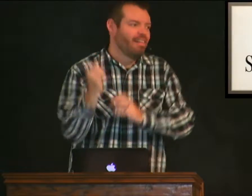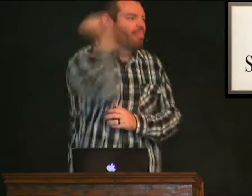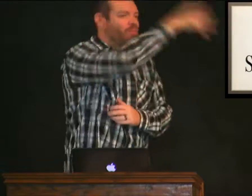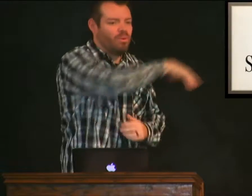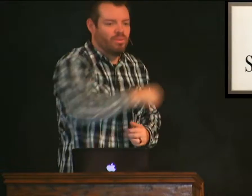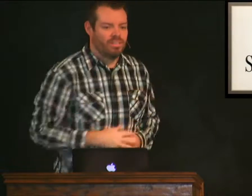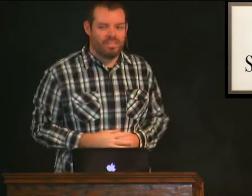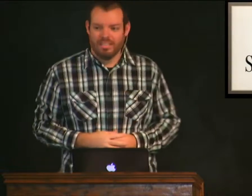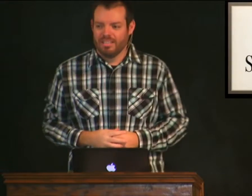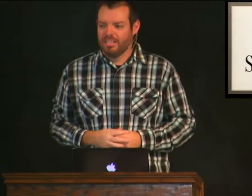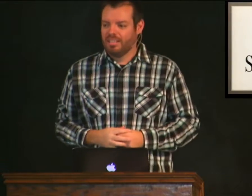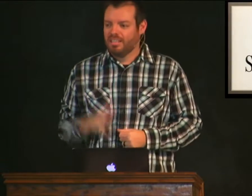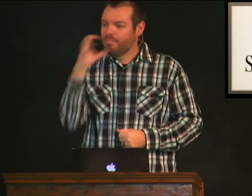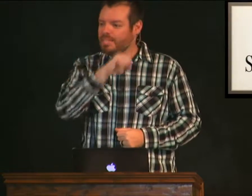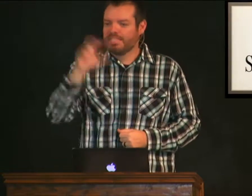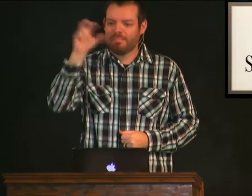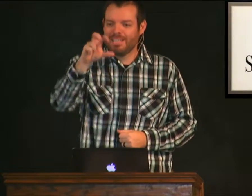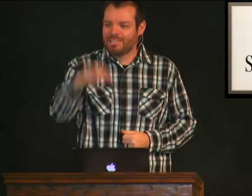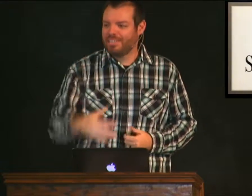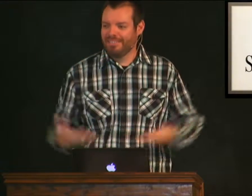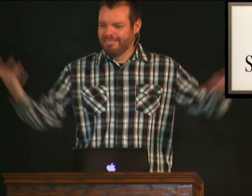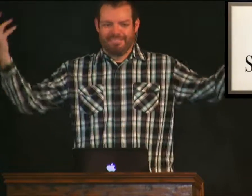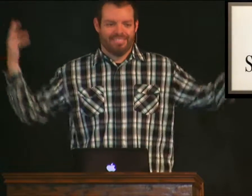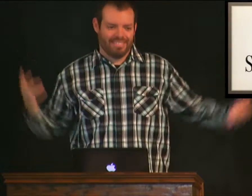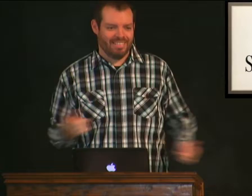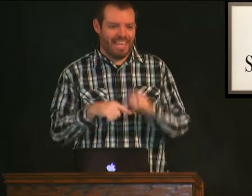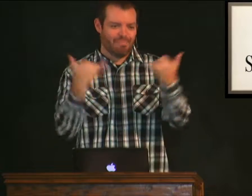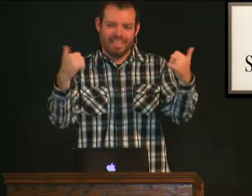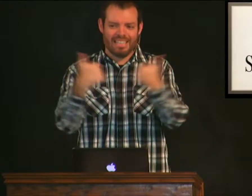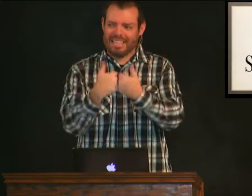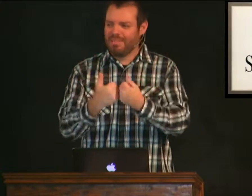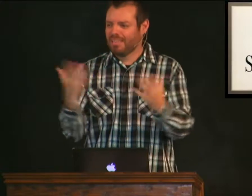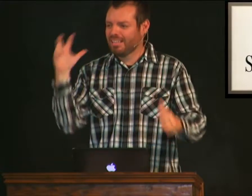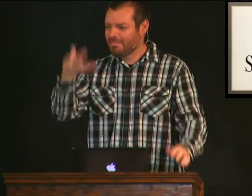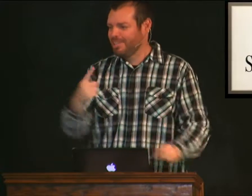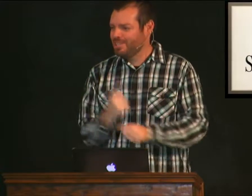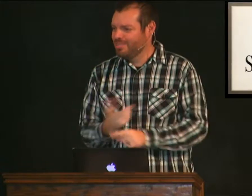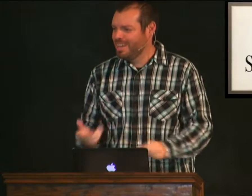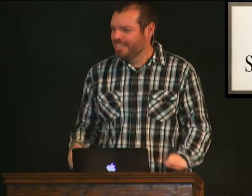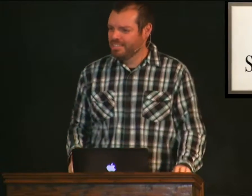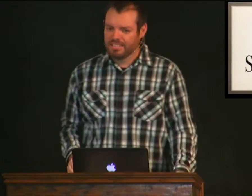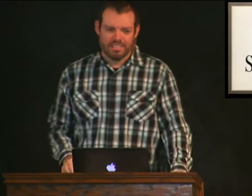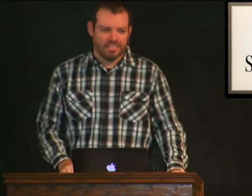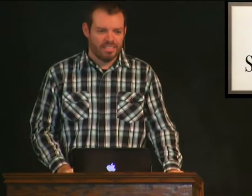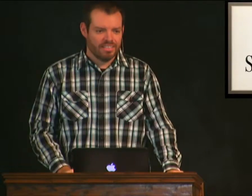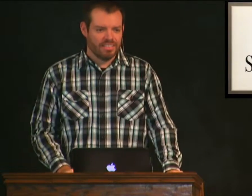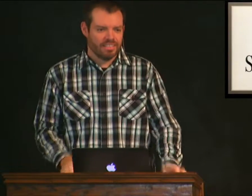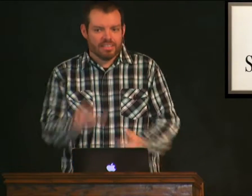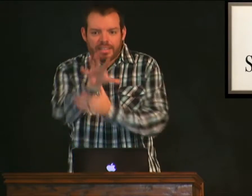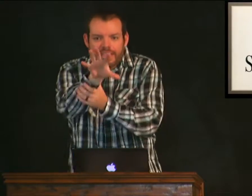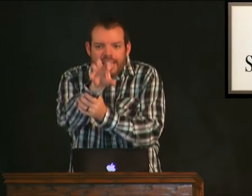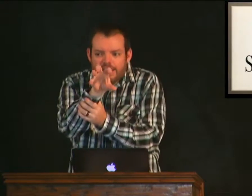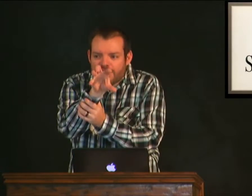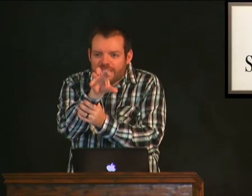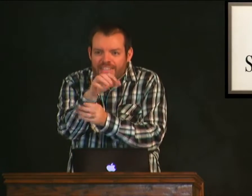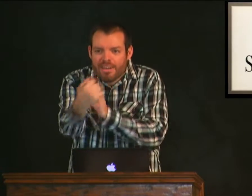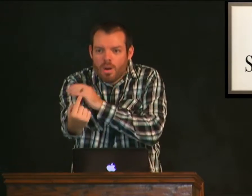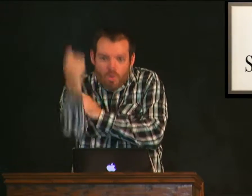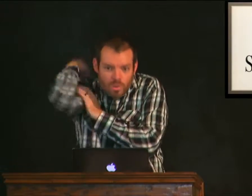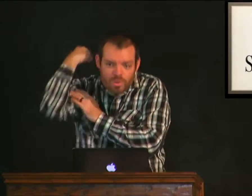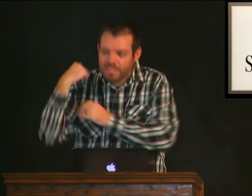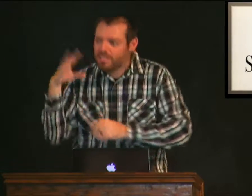ball. If you're missing the pitcher, you can't play in the game without the pitcher, right? The